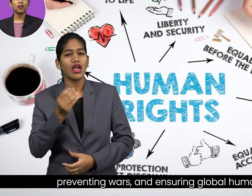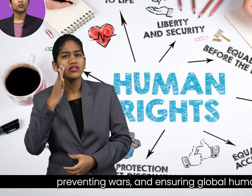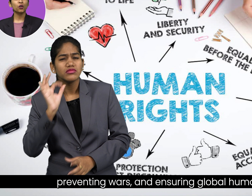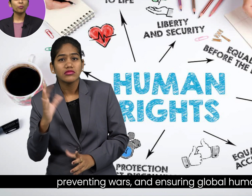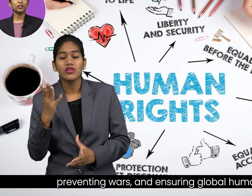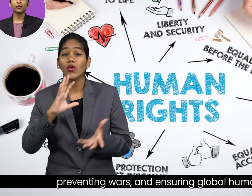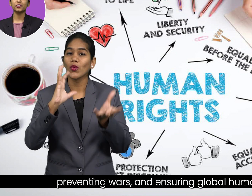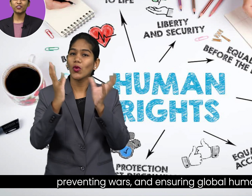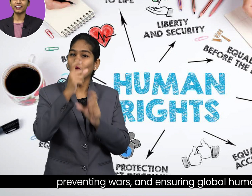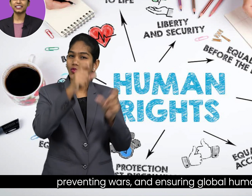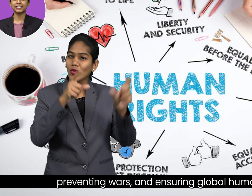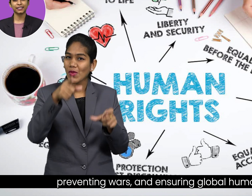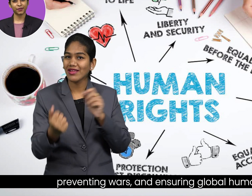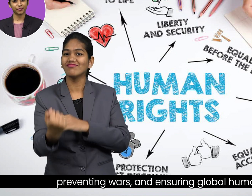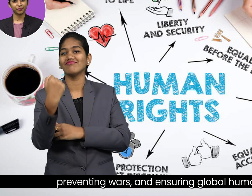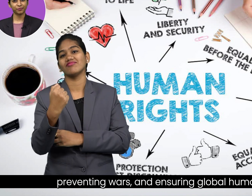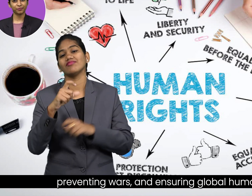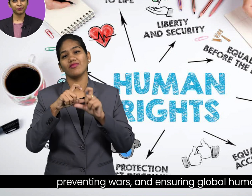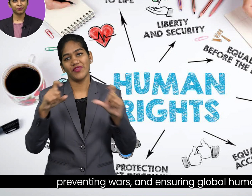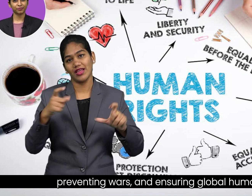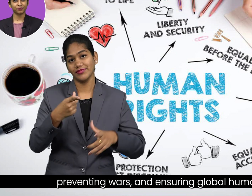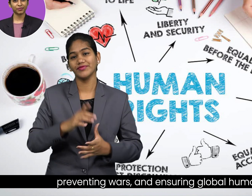ensuring global human rights,